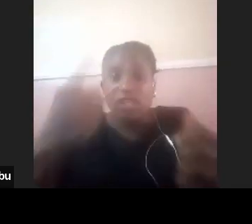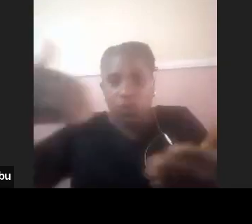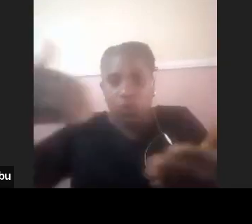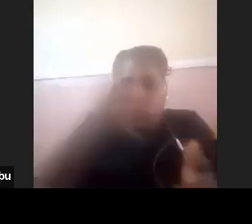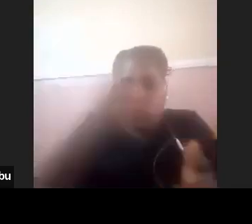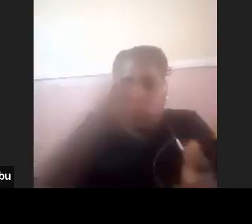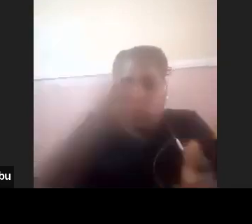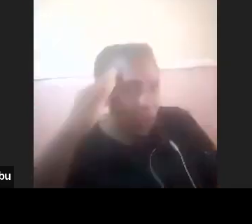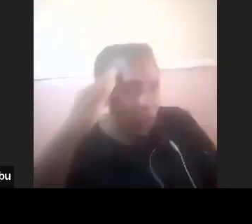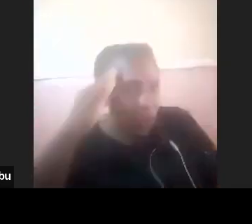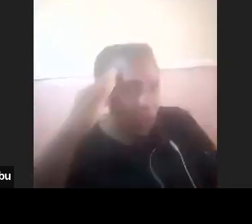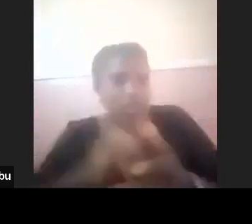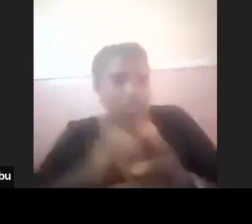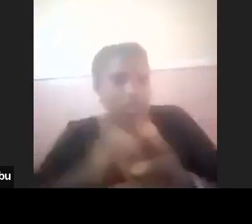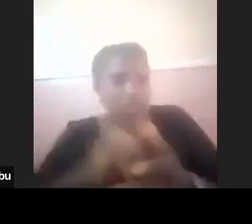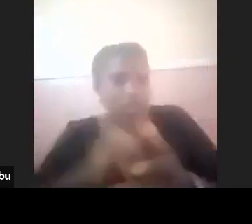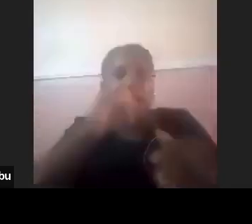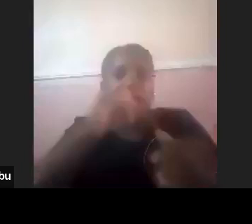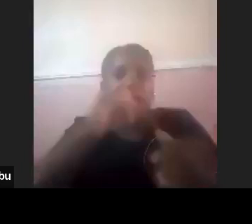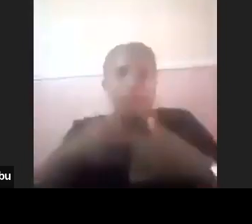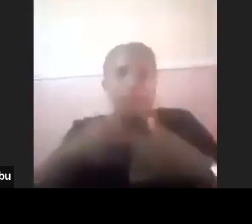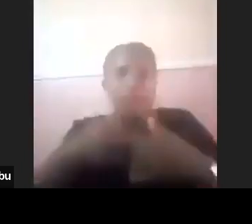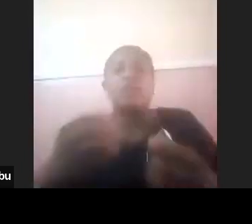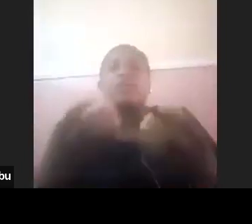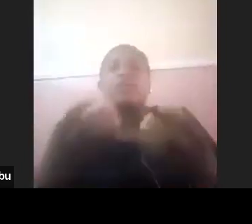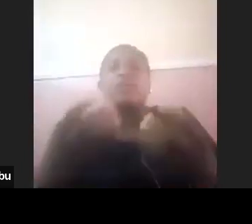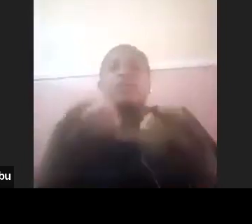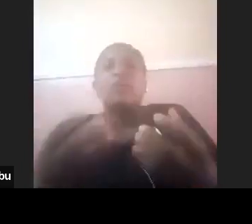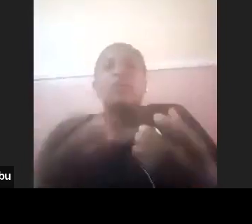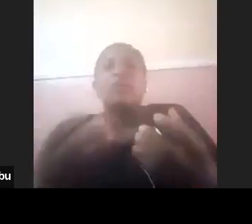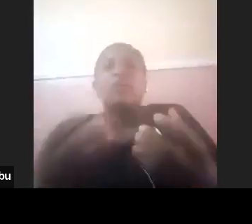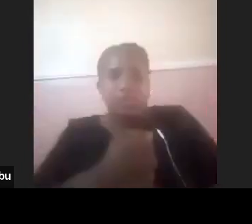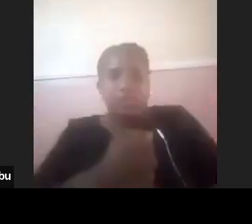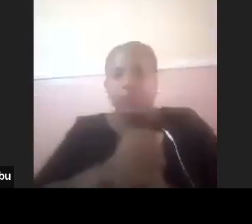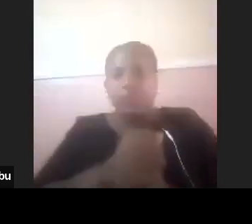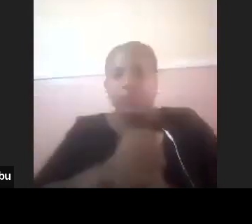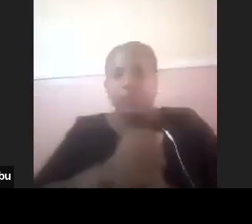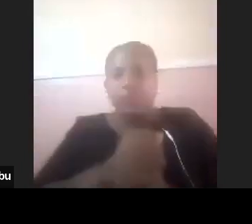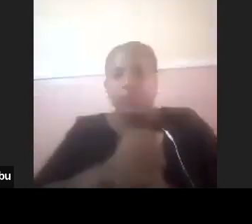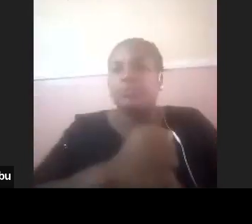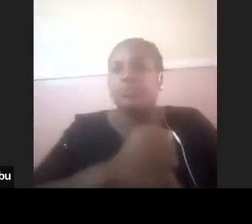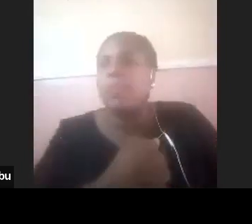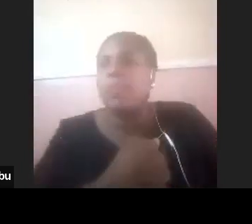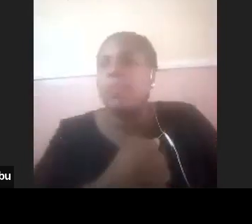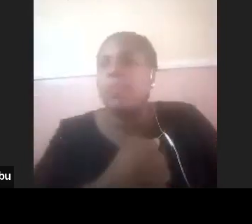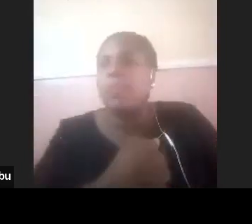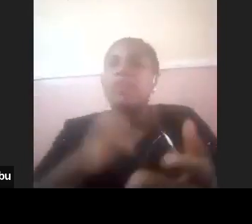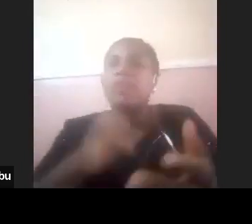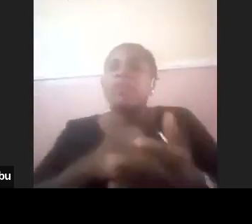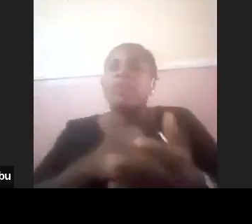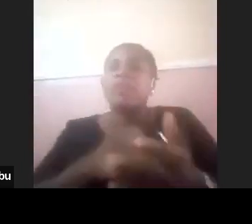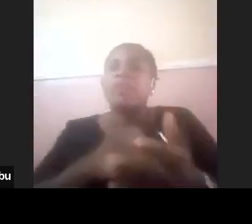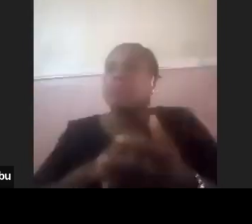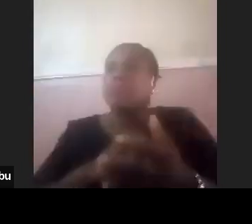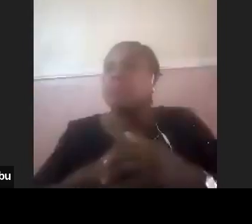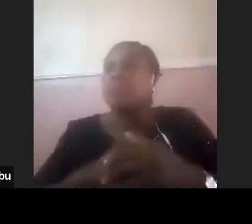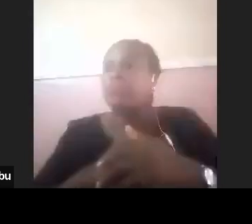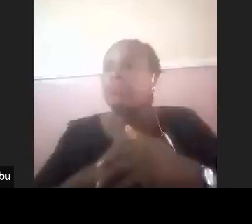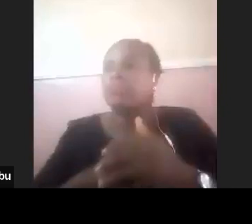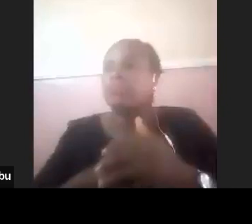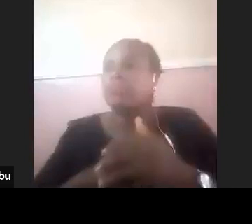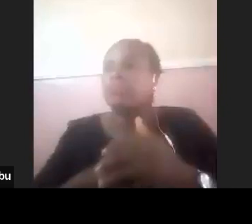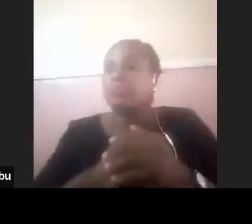so my points can easily be identified. I did not use a block essay. You might use a